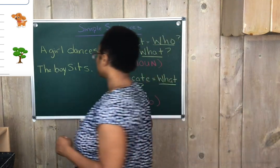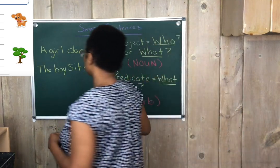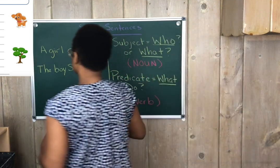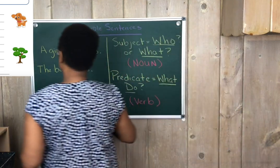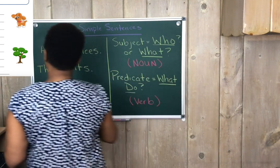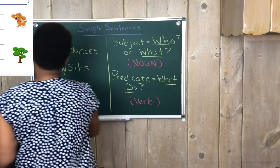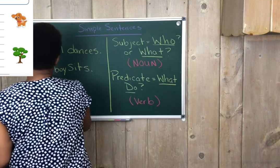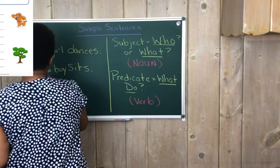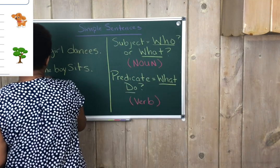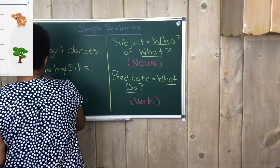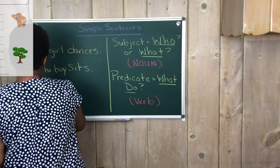For example,